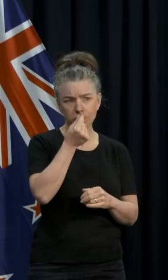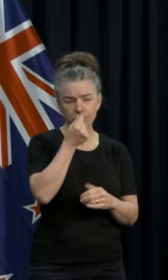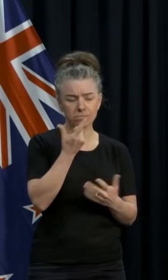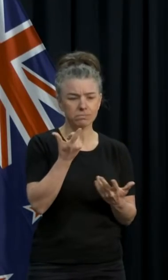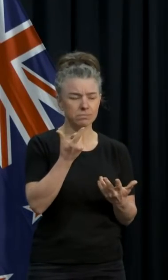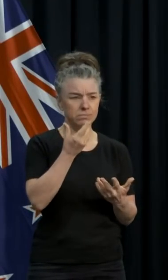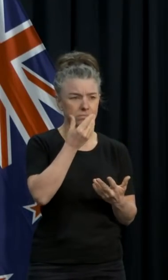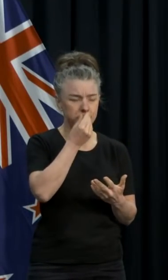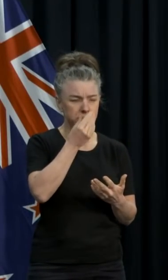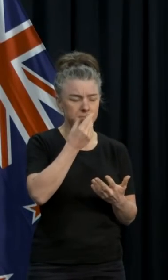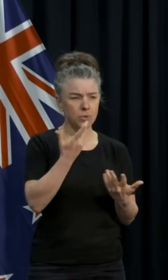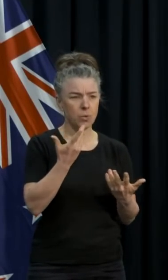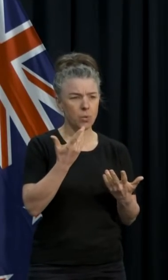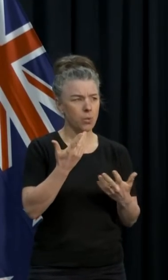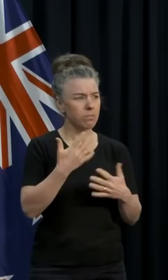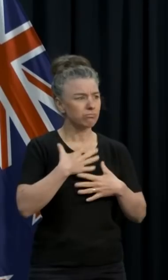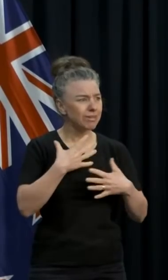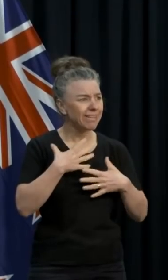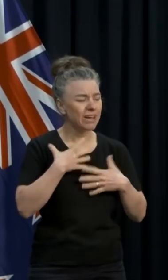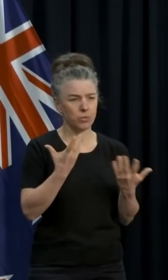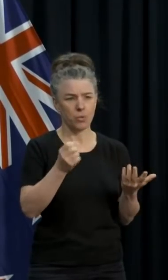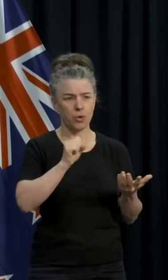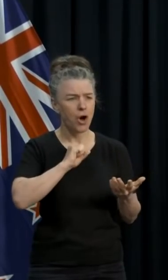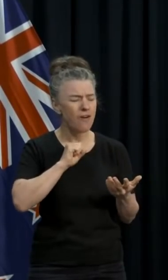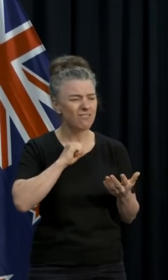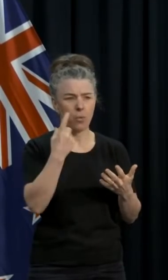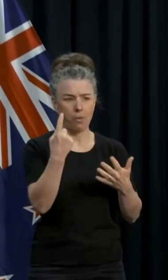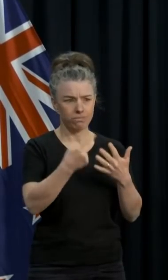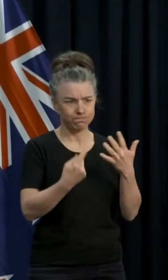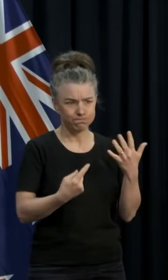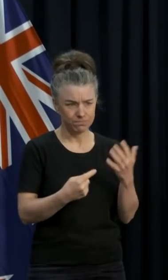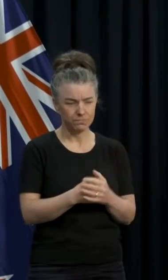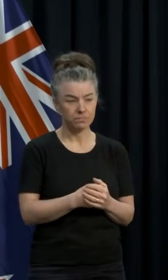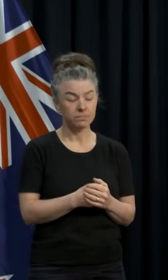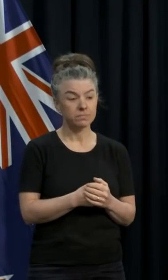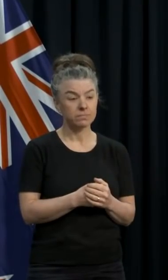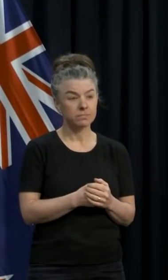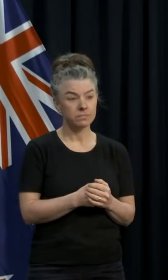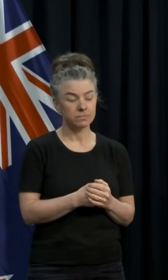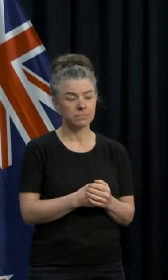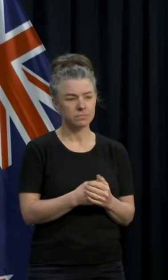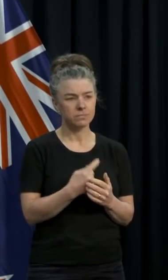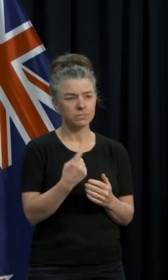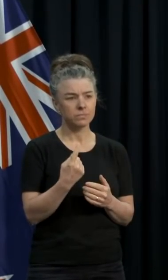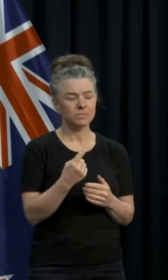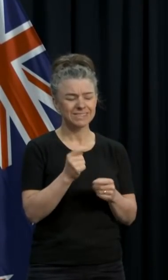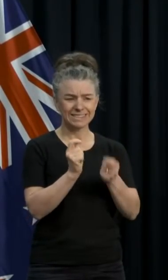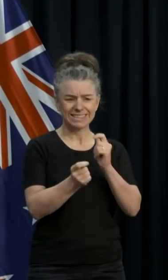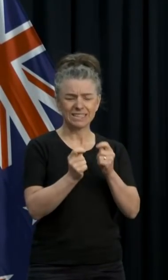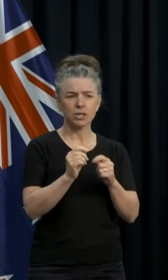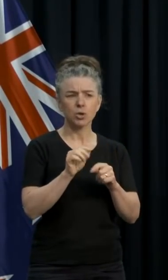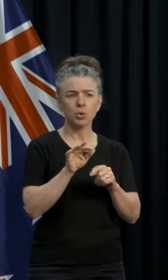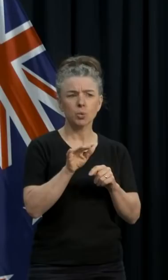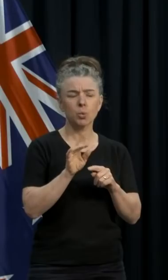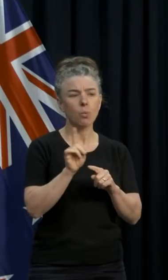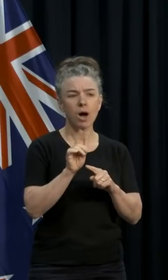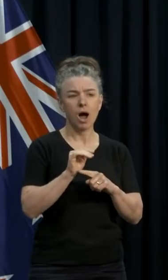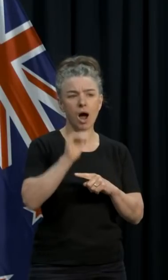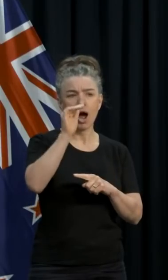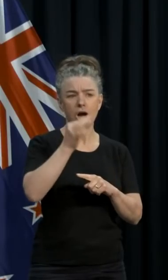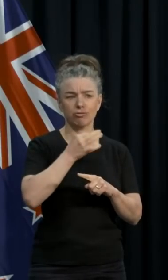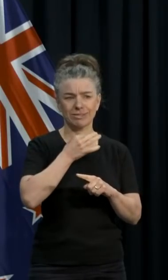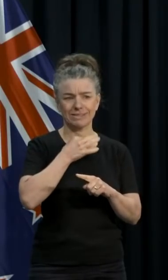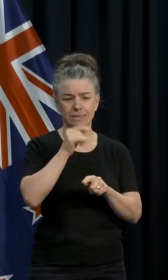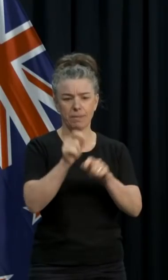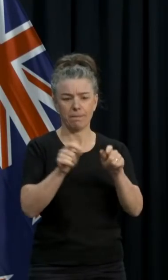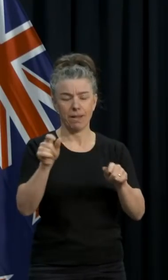symptoms. And the main group that is being tested there are those who are judged at higher risk. For example, they may have had contact